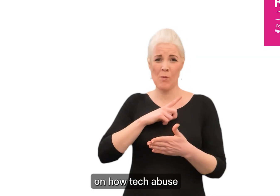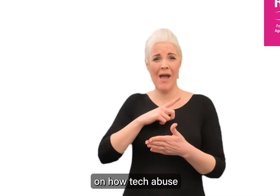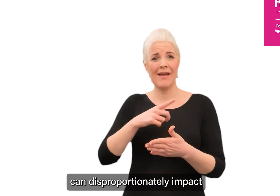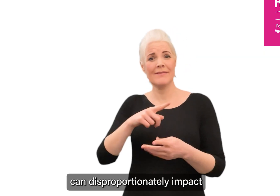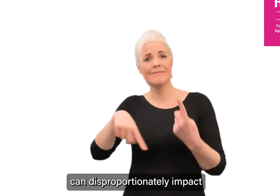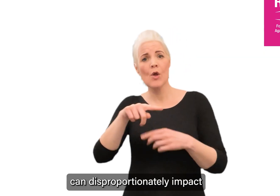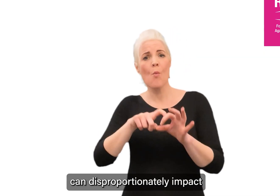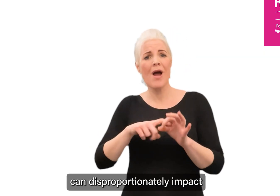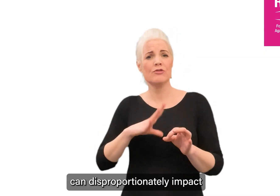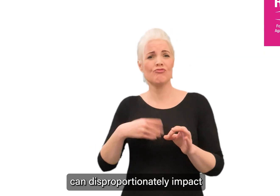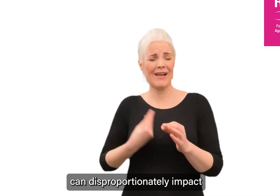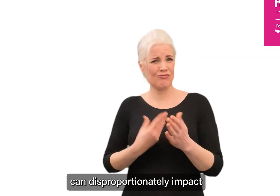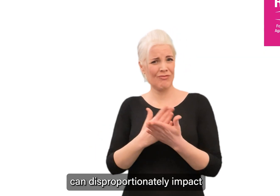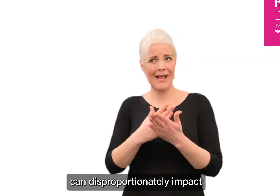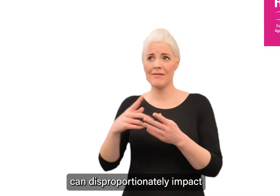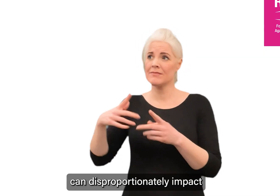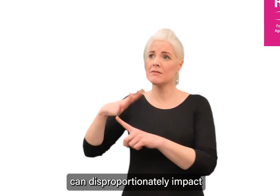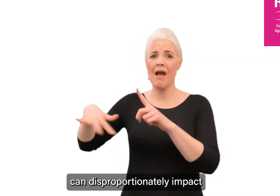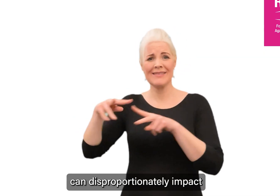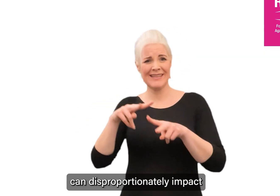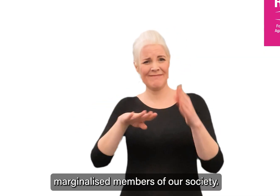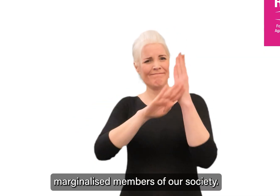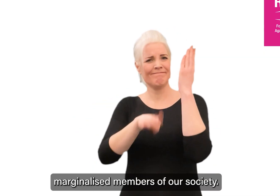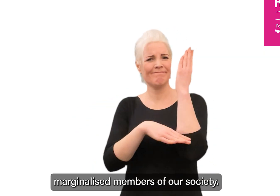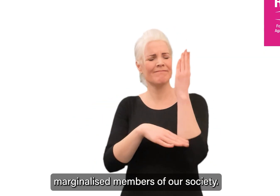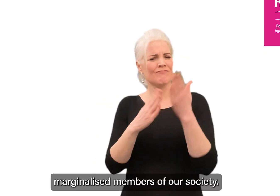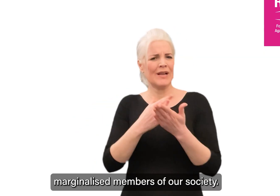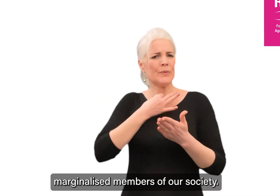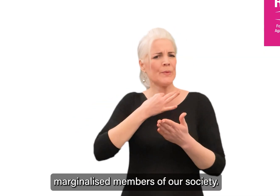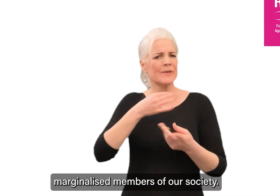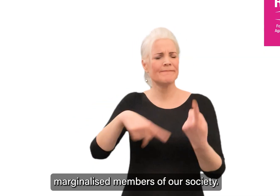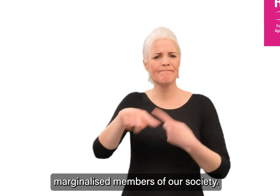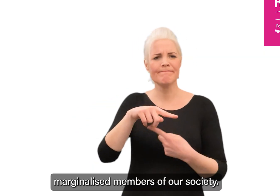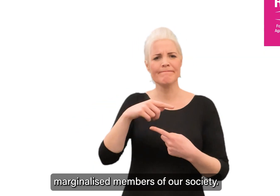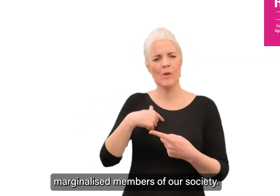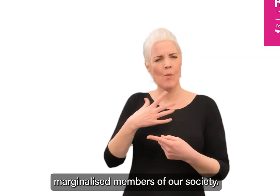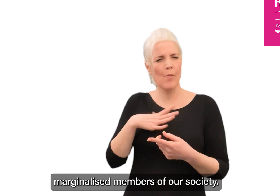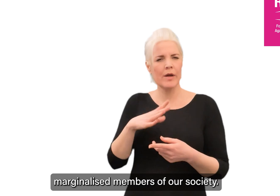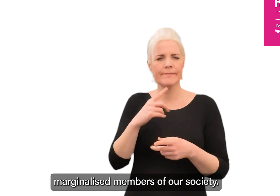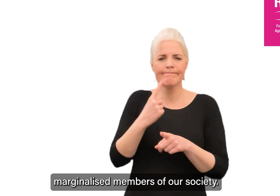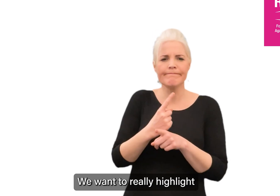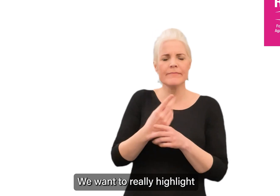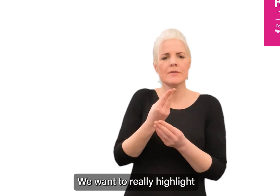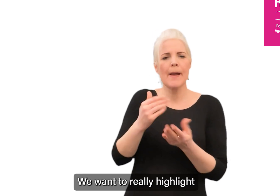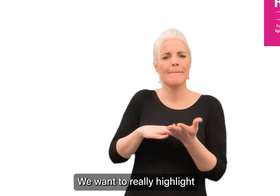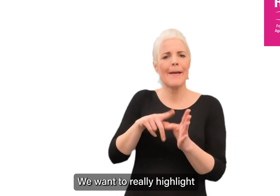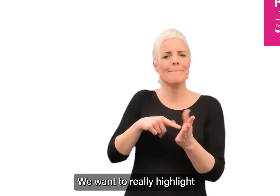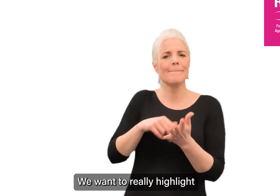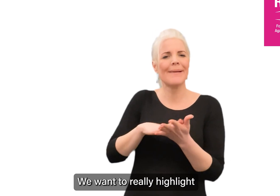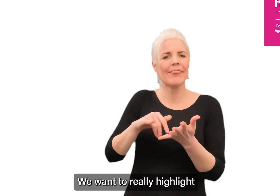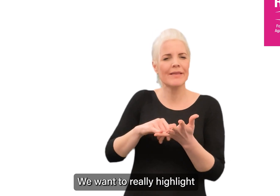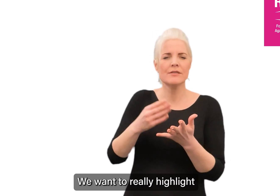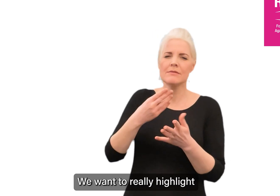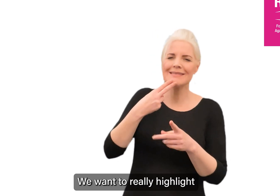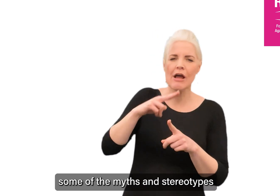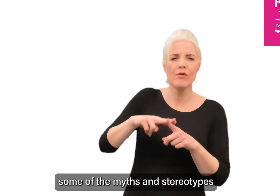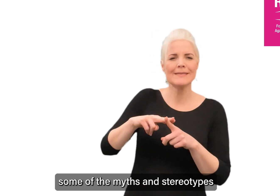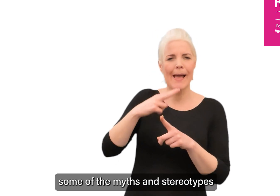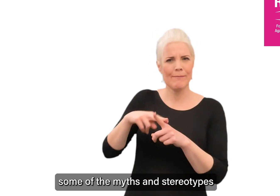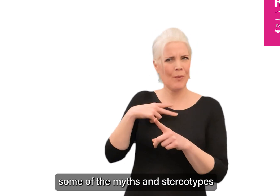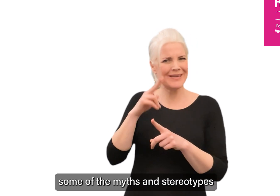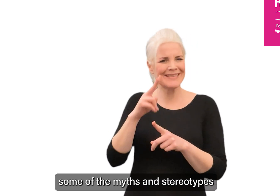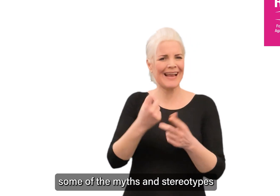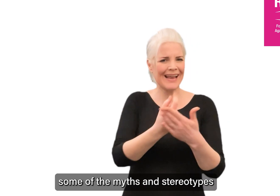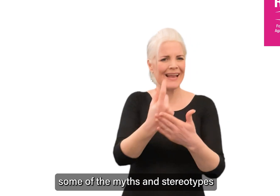tech abuse can disproportionately impact marginalized members of our society. We want to really highlight some